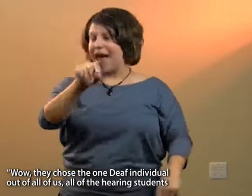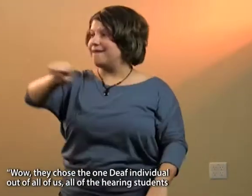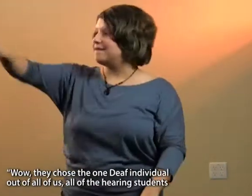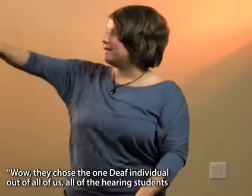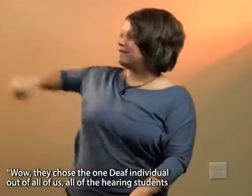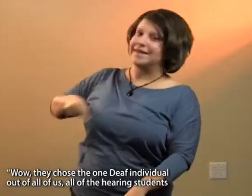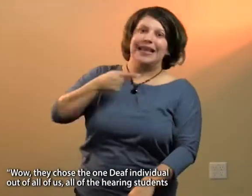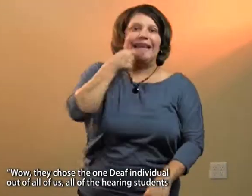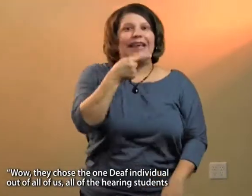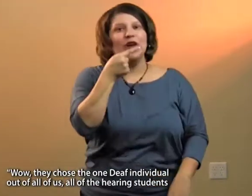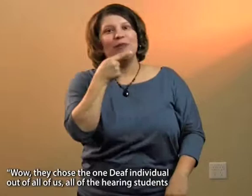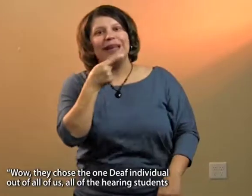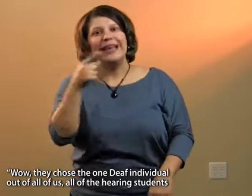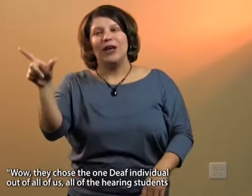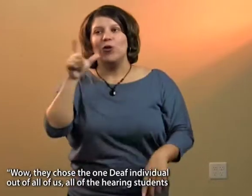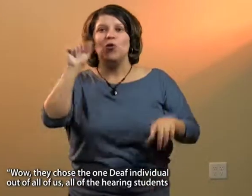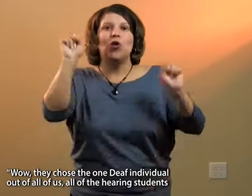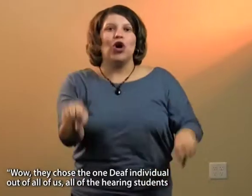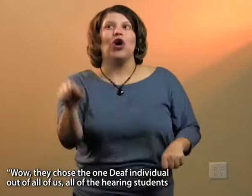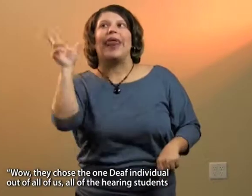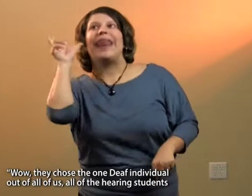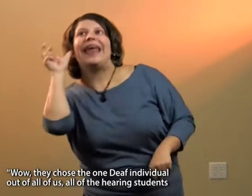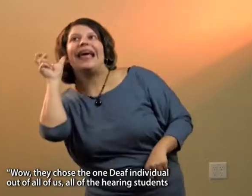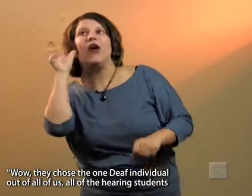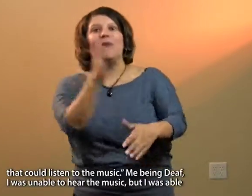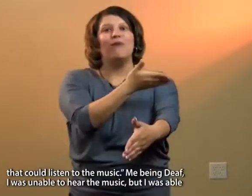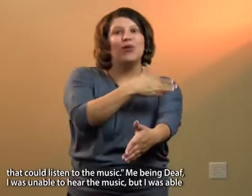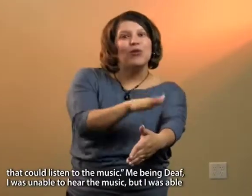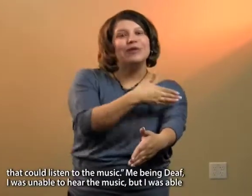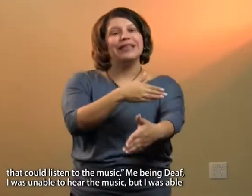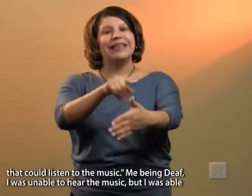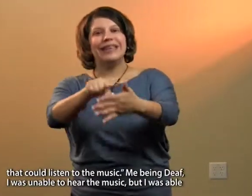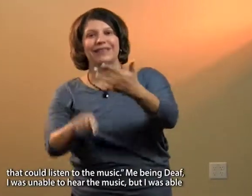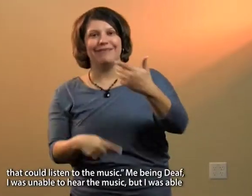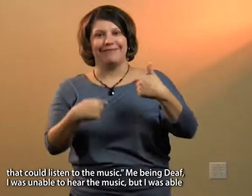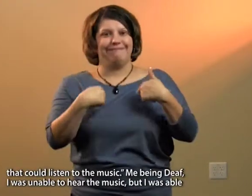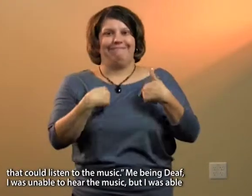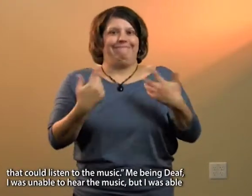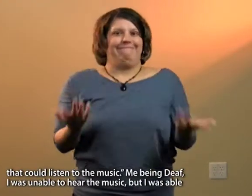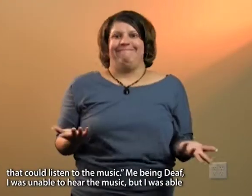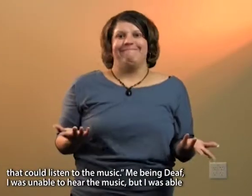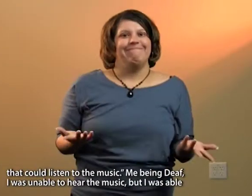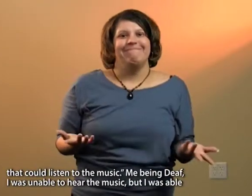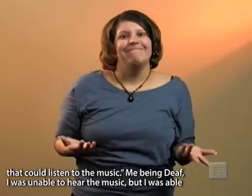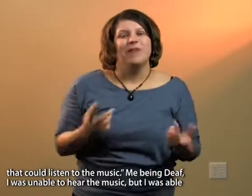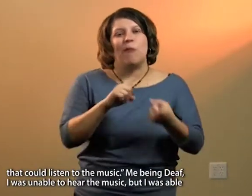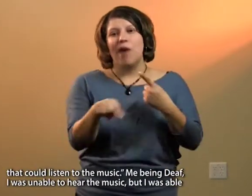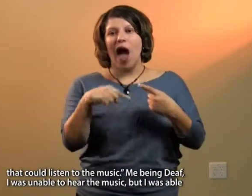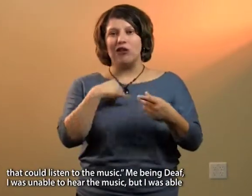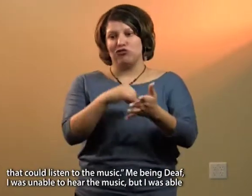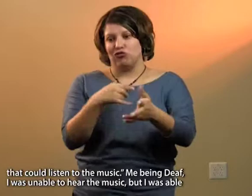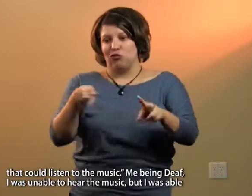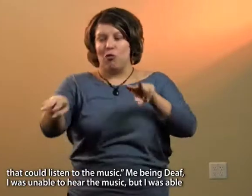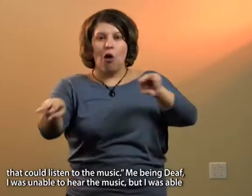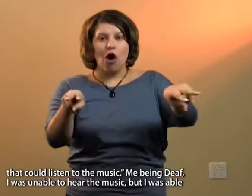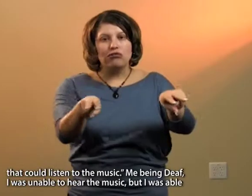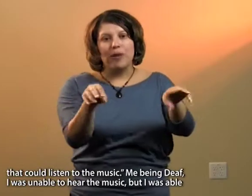Out of all of us All of the hearing students That could listen to the music And me being deaf I